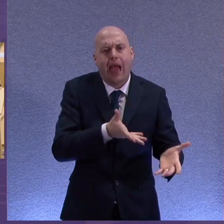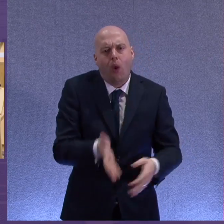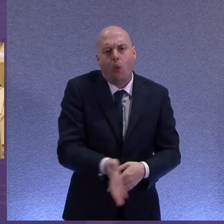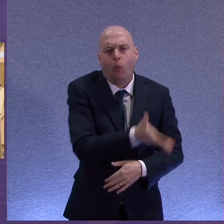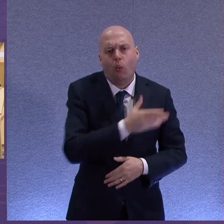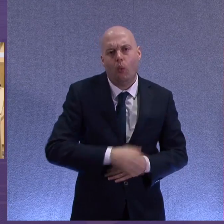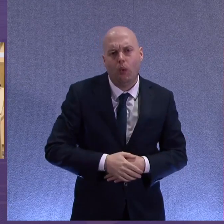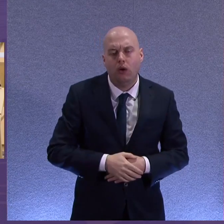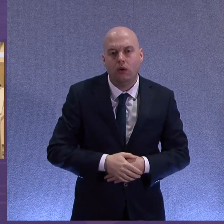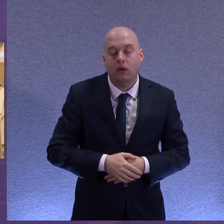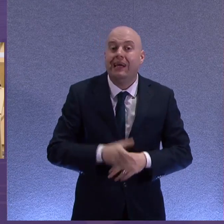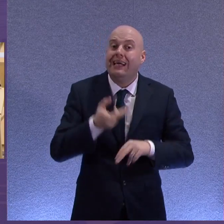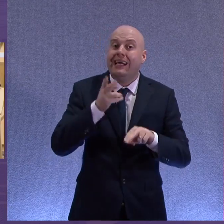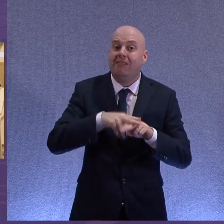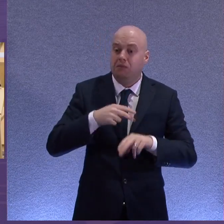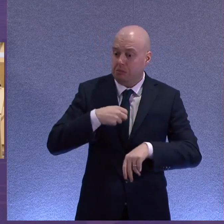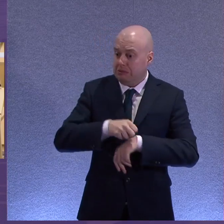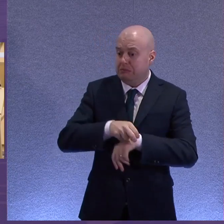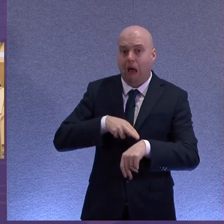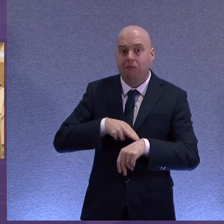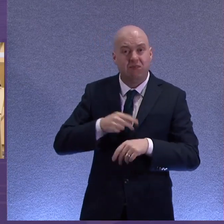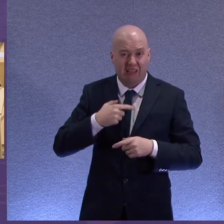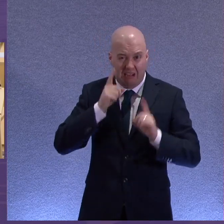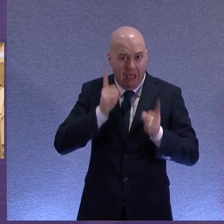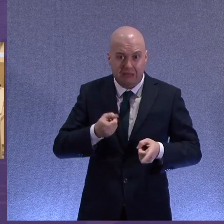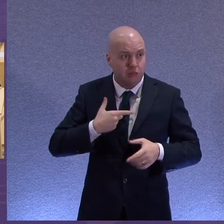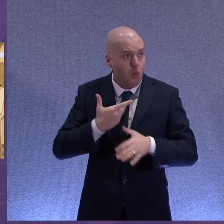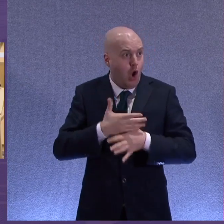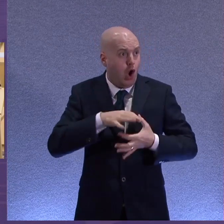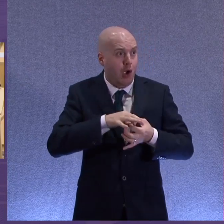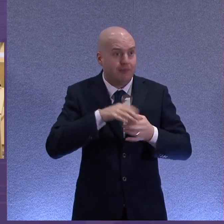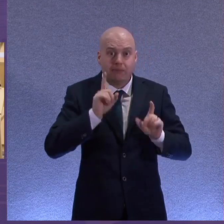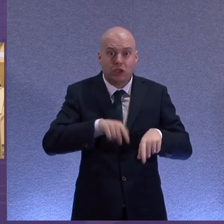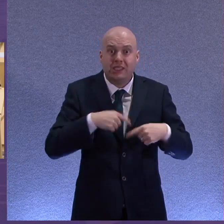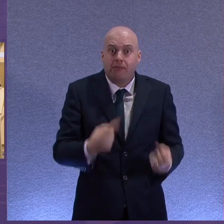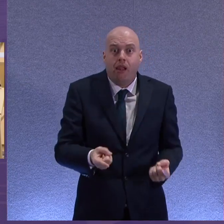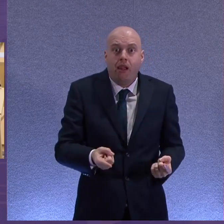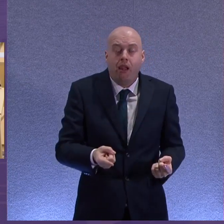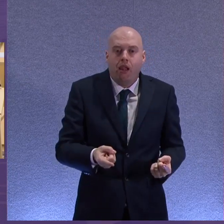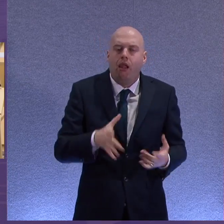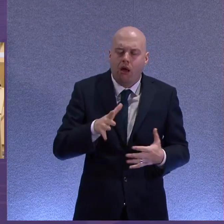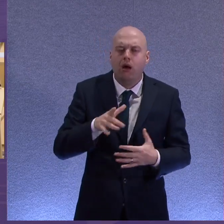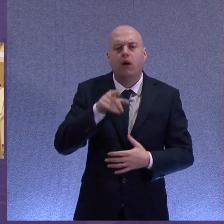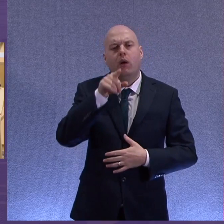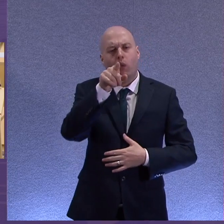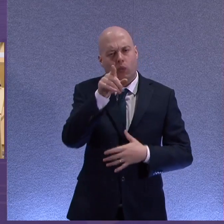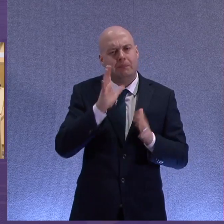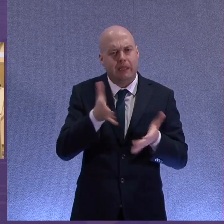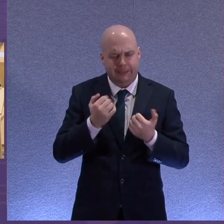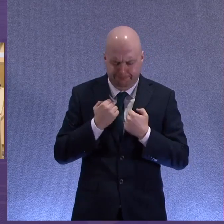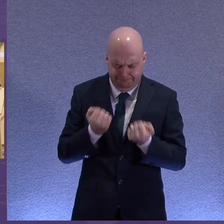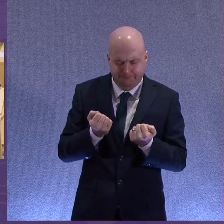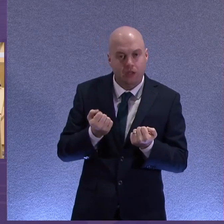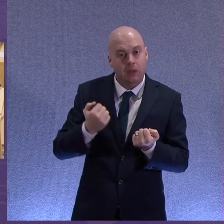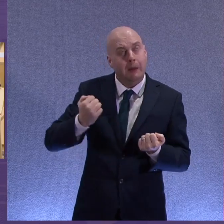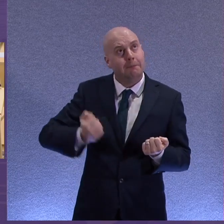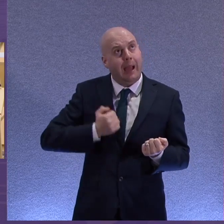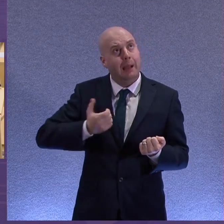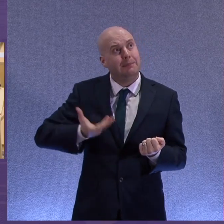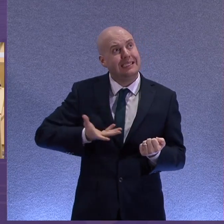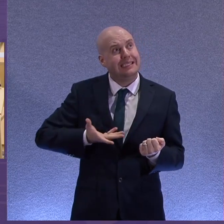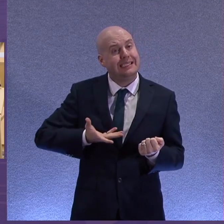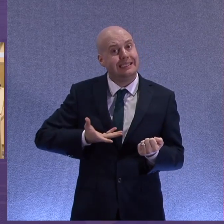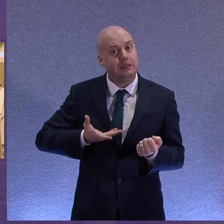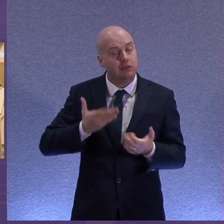work from home, you should be asking yourself if your business is contributing something right now that is essential to the fight against coronavirus,